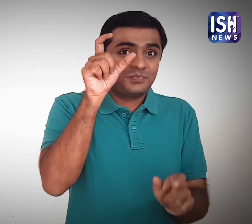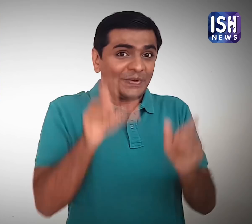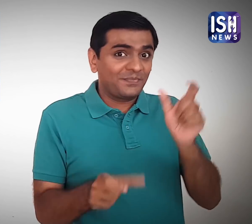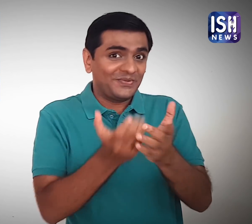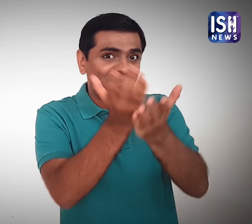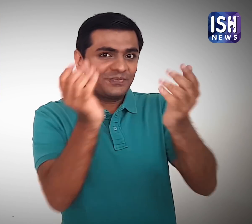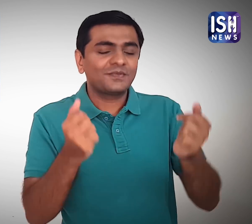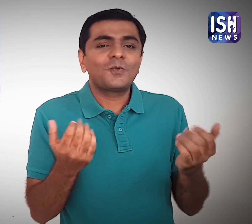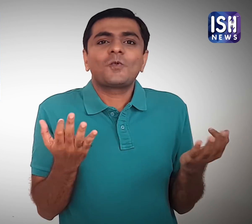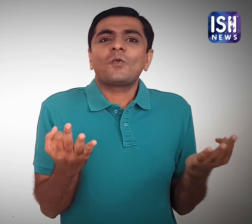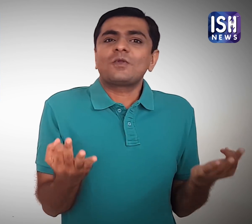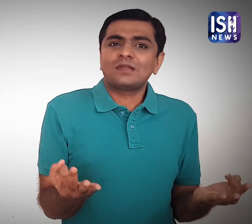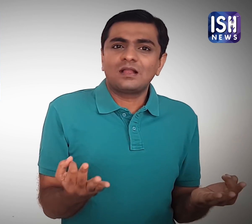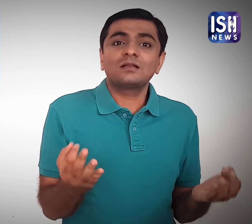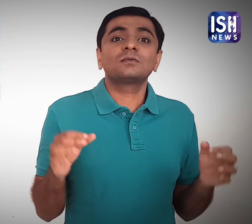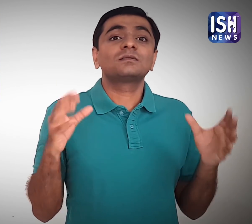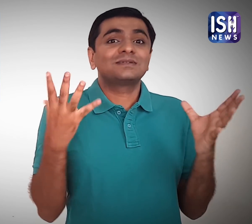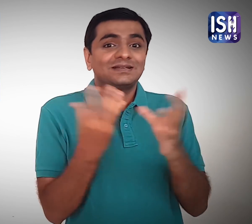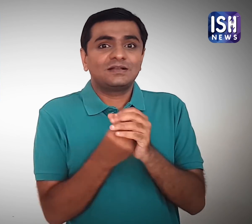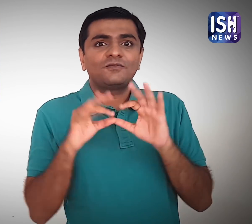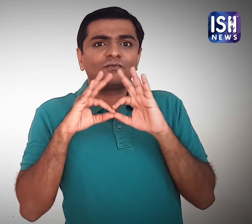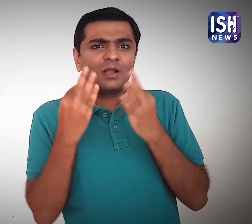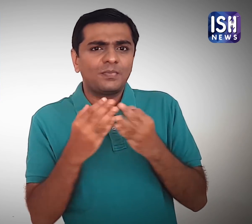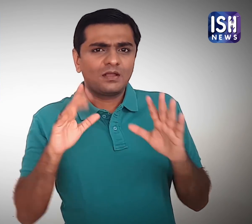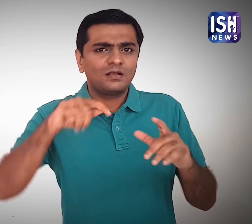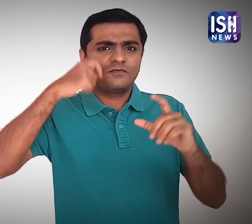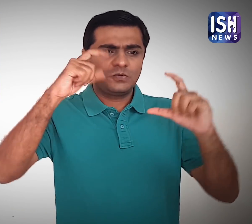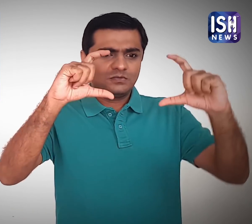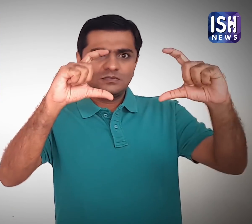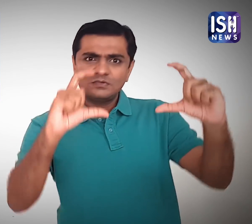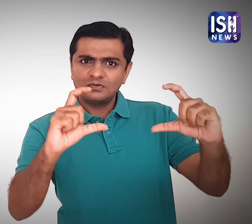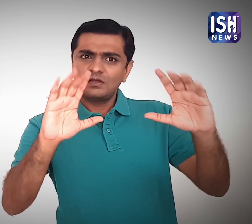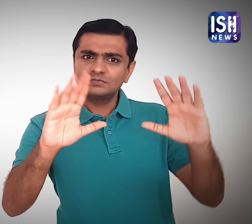Practice any yoga exercise with your family and record a video.